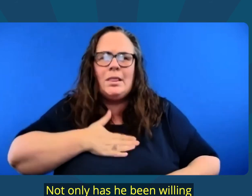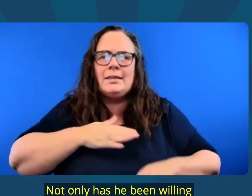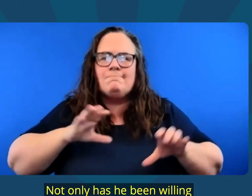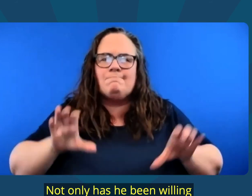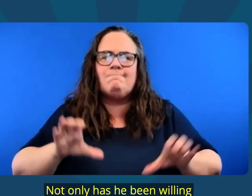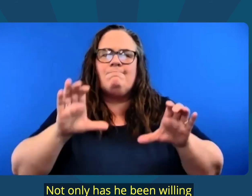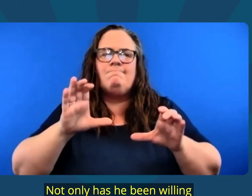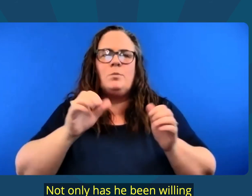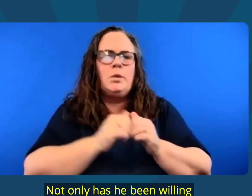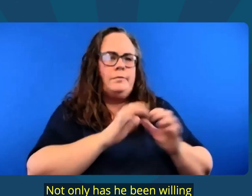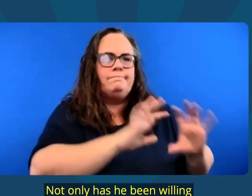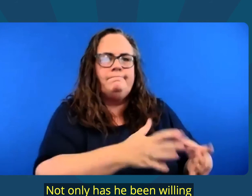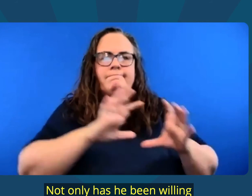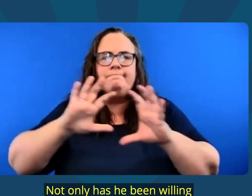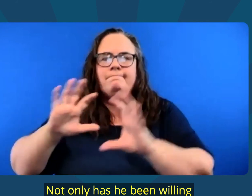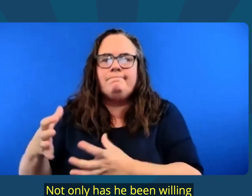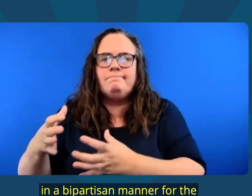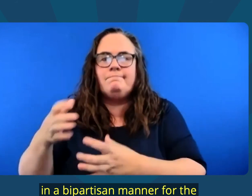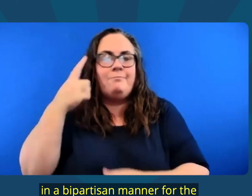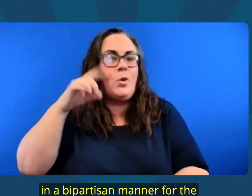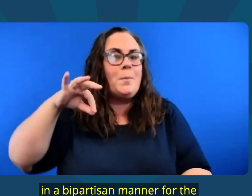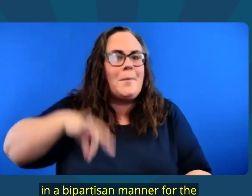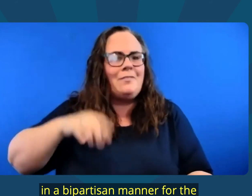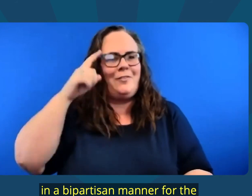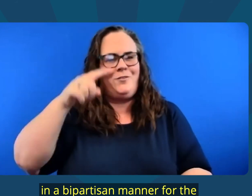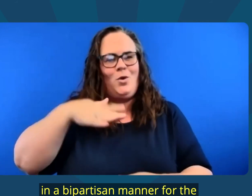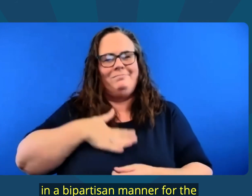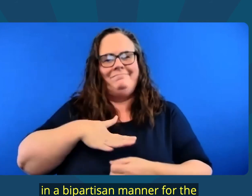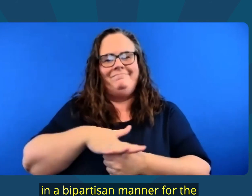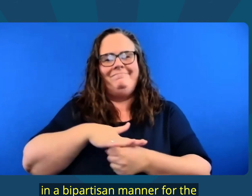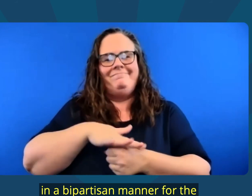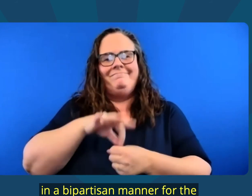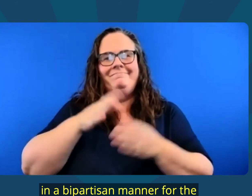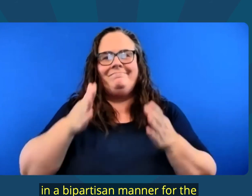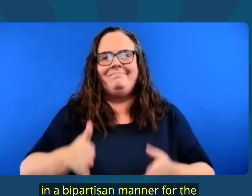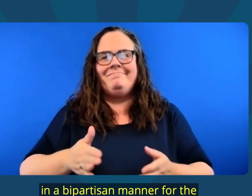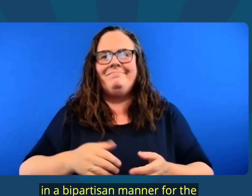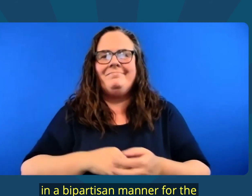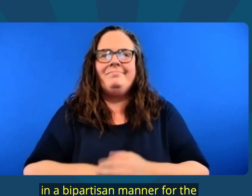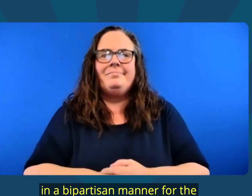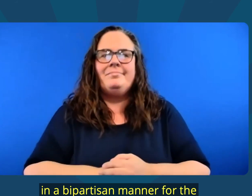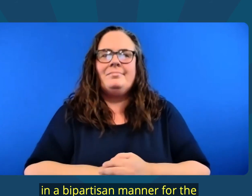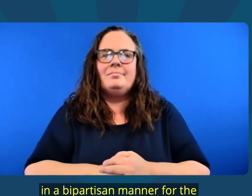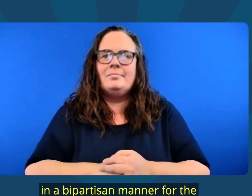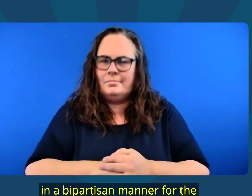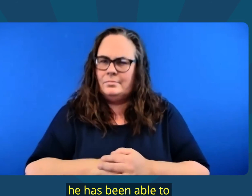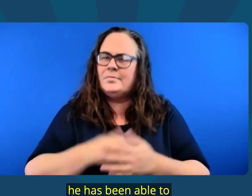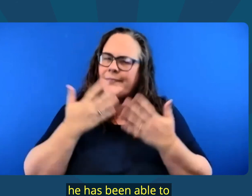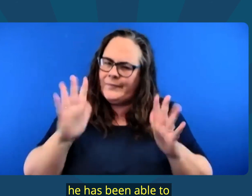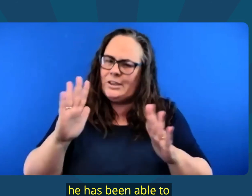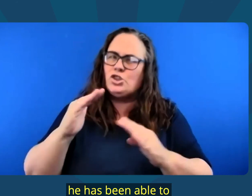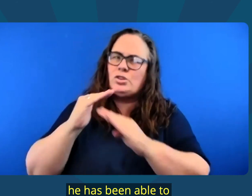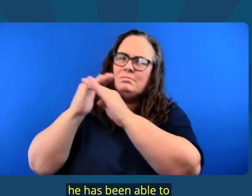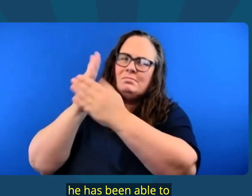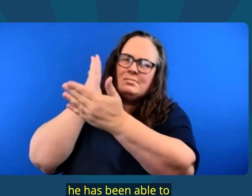Not only has he been willing to work across the aisle in a bipartisan manner for the benefit of his constituency, he has